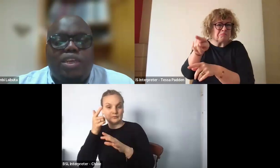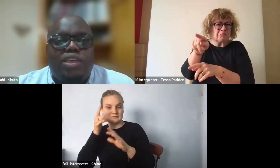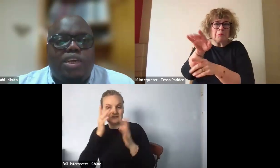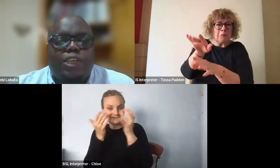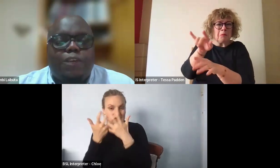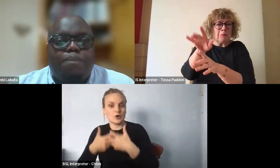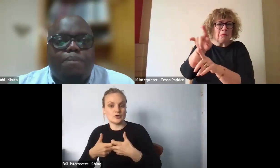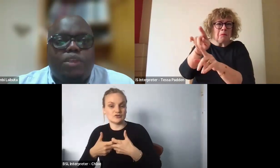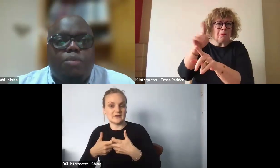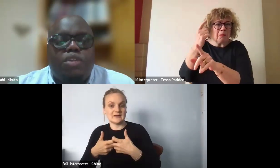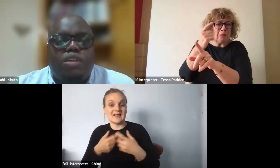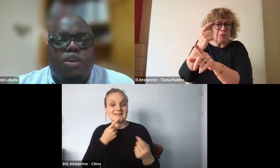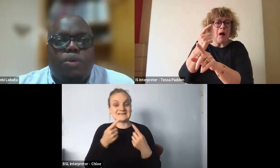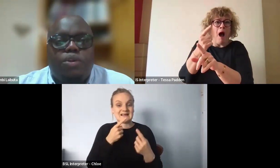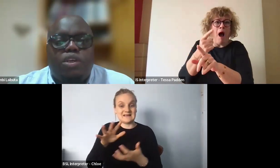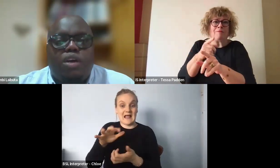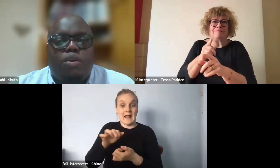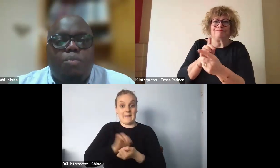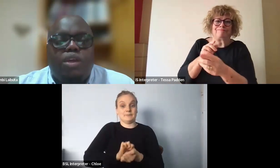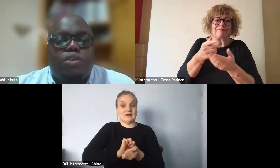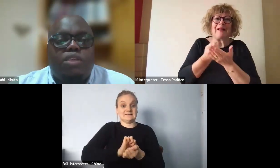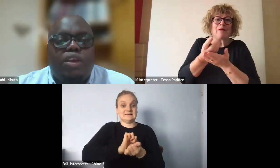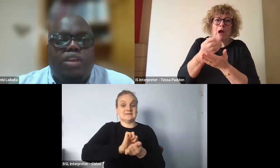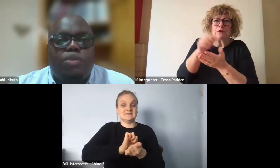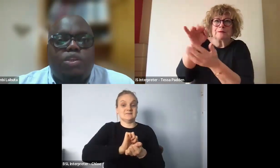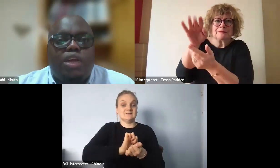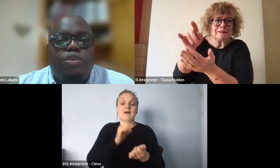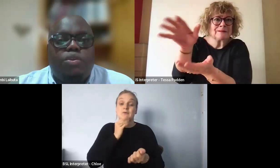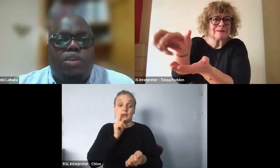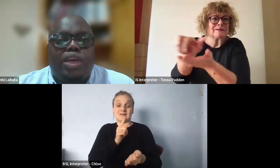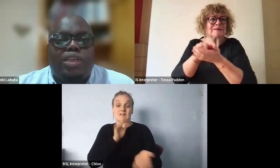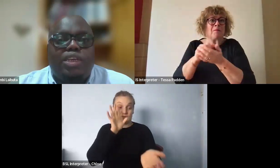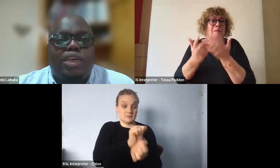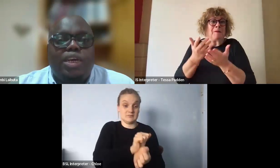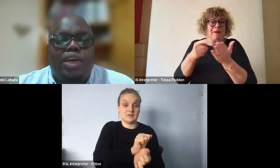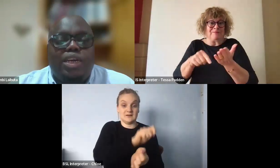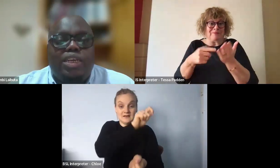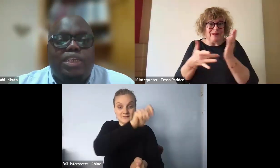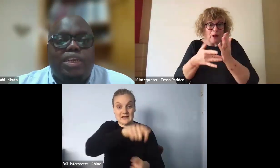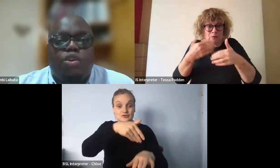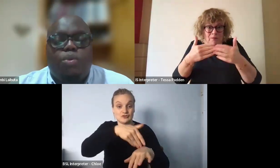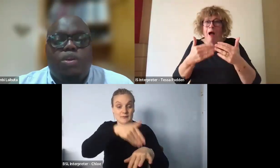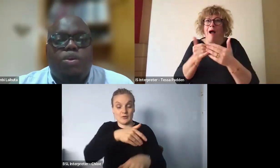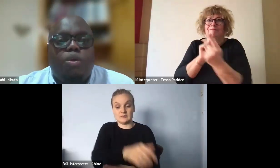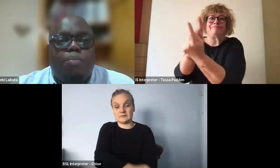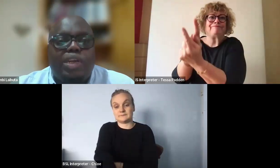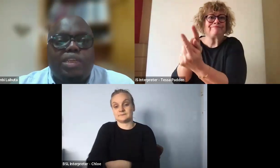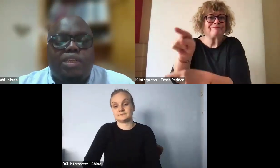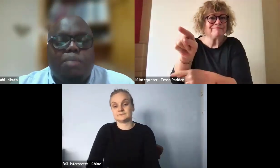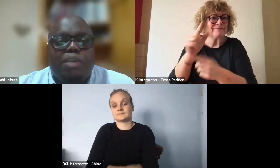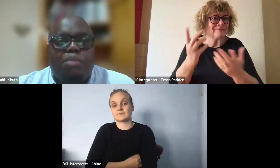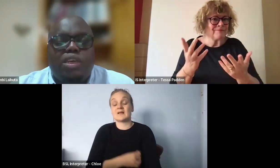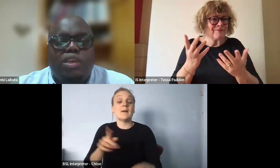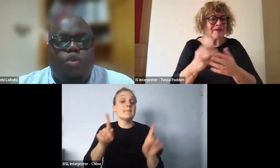it said that some of this technology, communication surveillance, was used to target dissidents or political